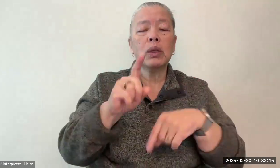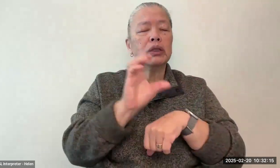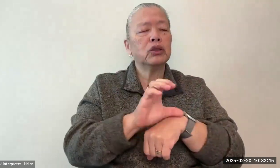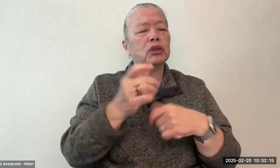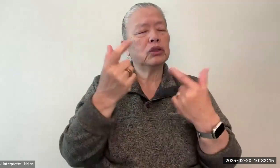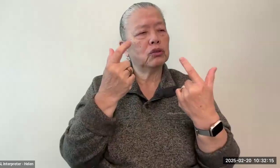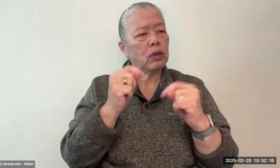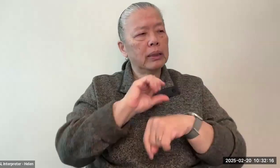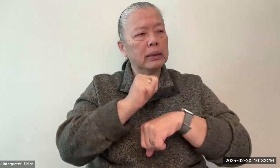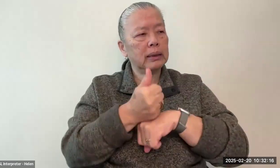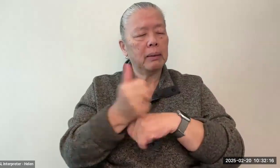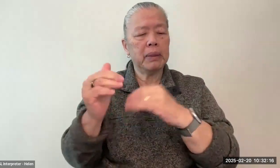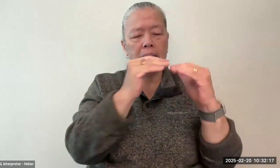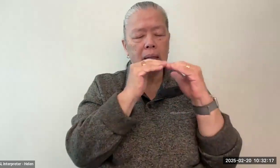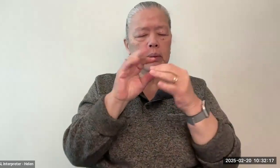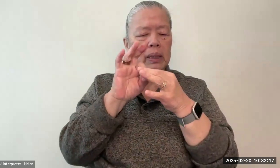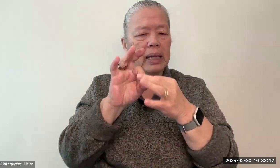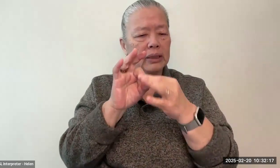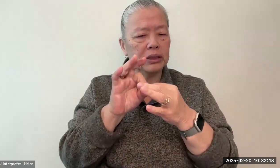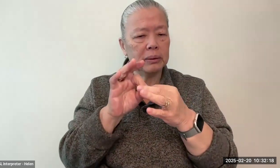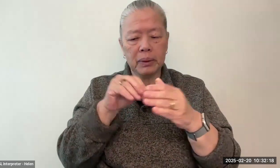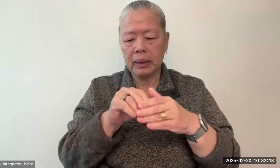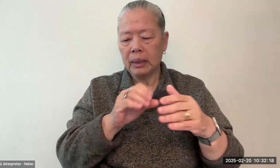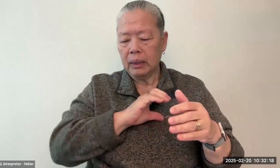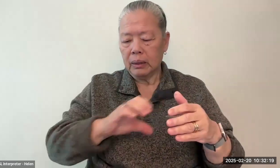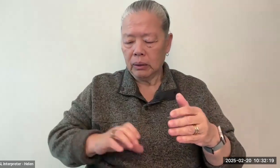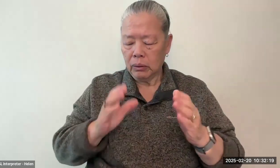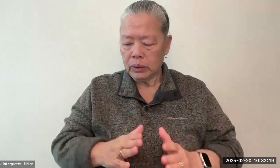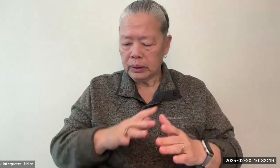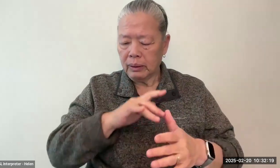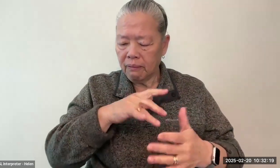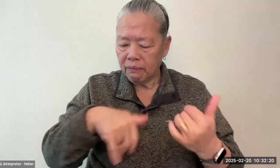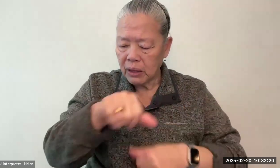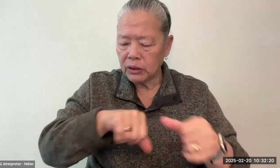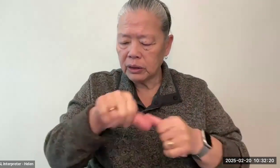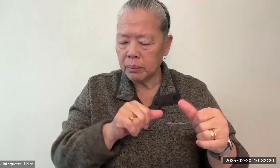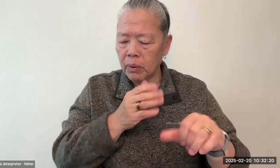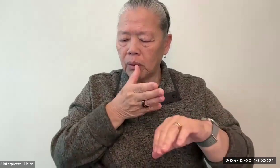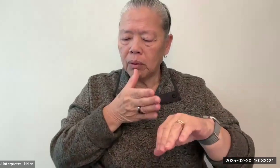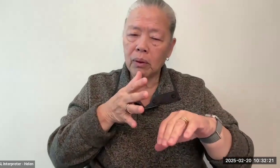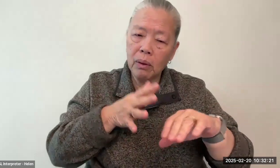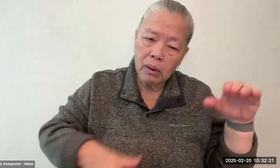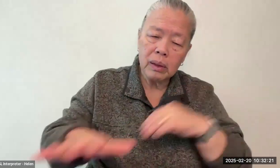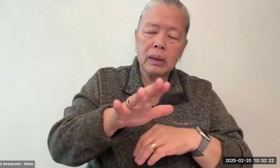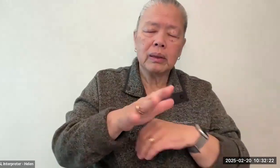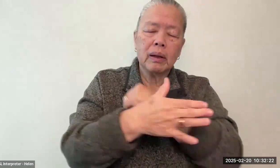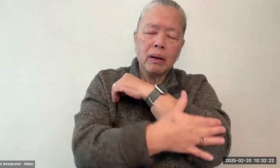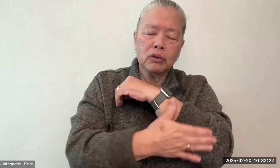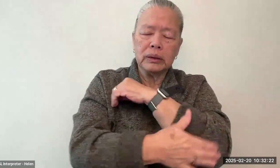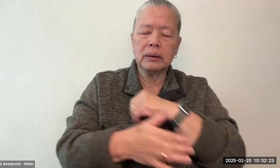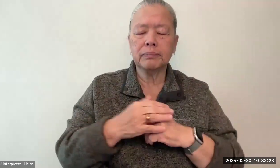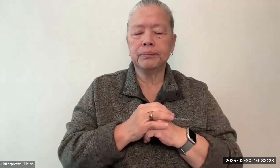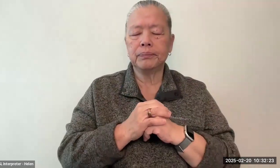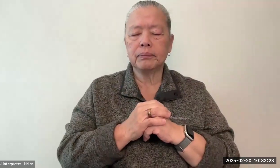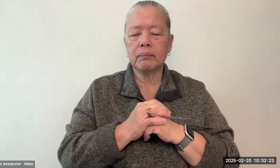develop equitable relationships of Christian fellowship across countries. With the current regionalization legislation,